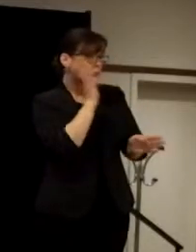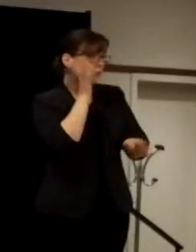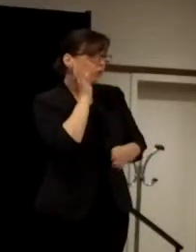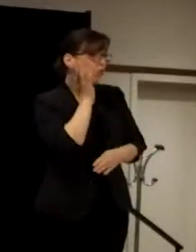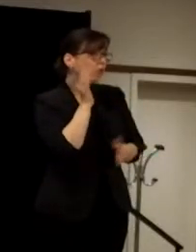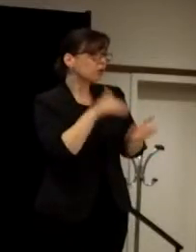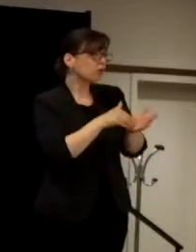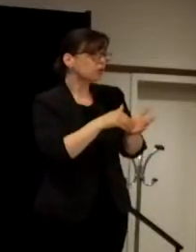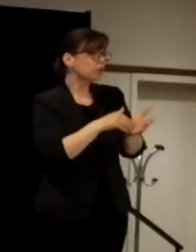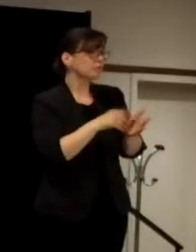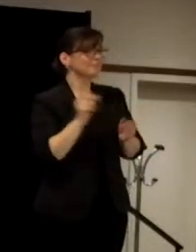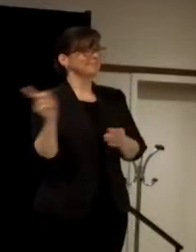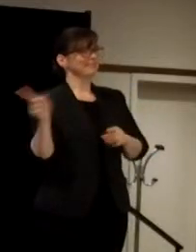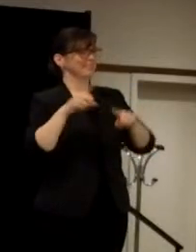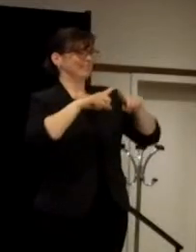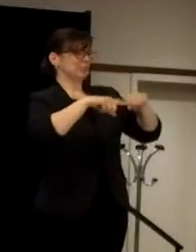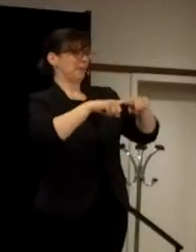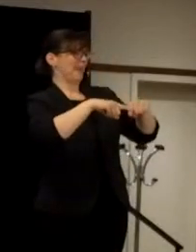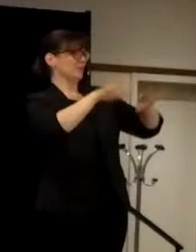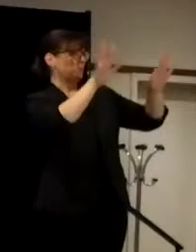right? So the problem is you can't,